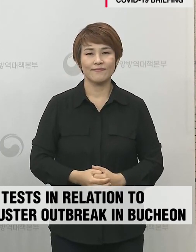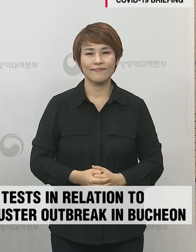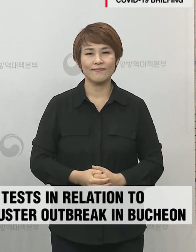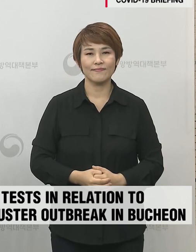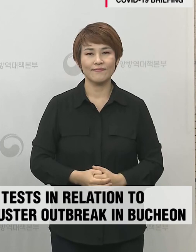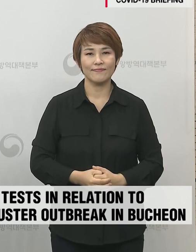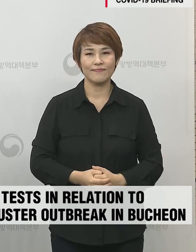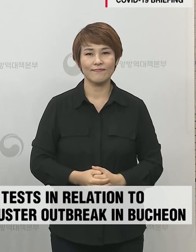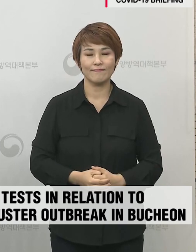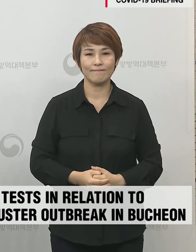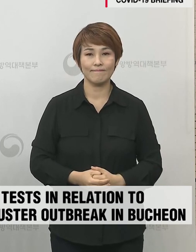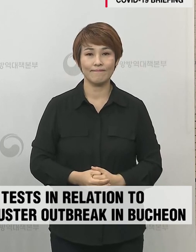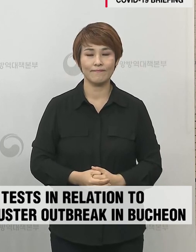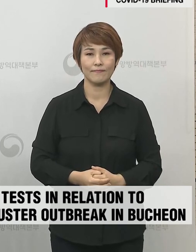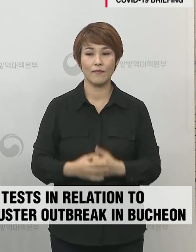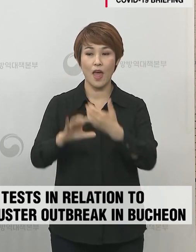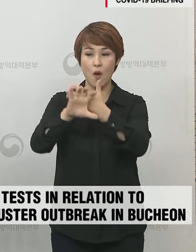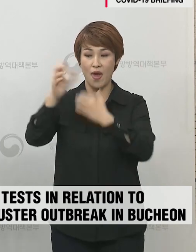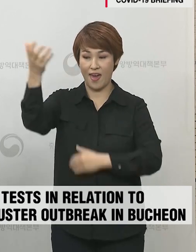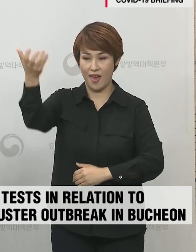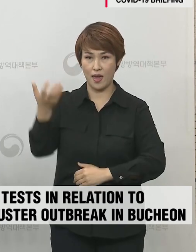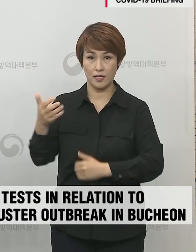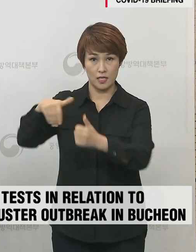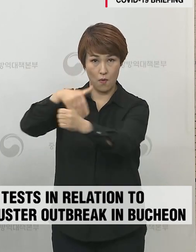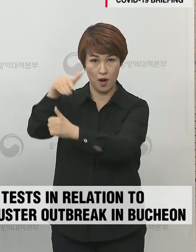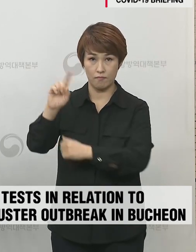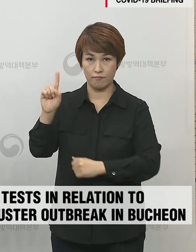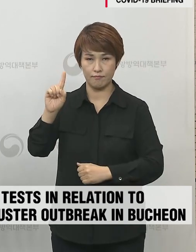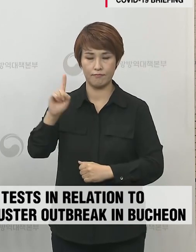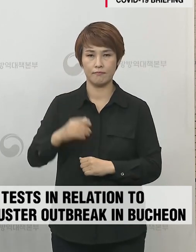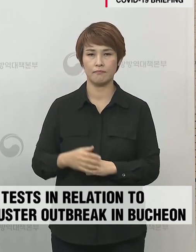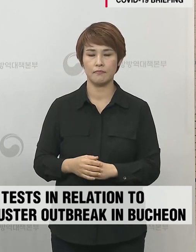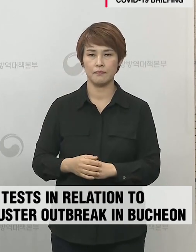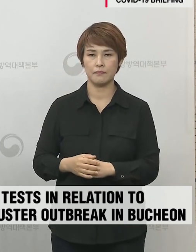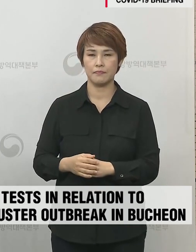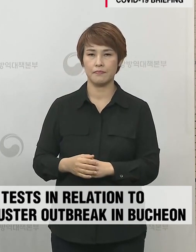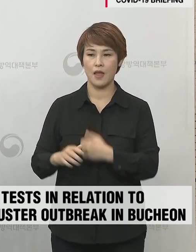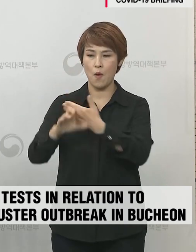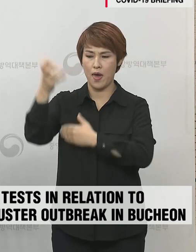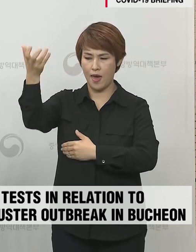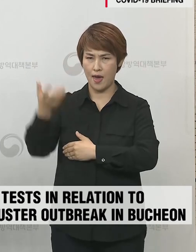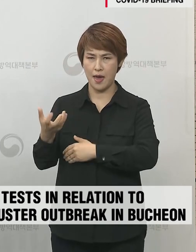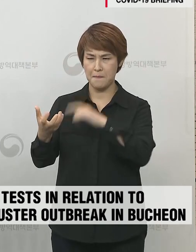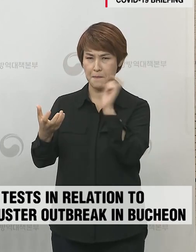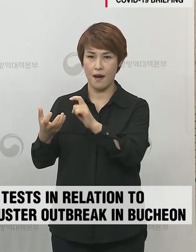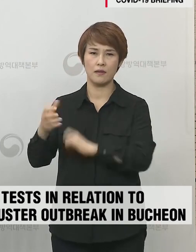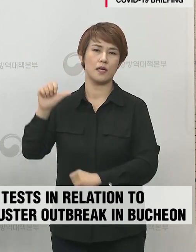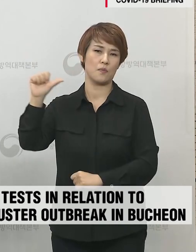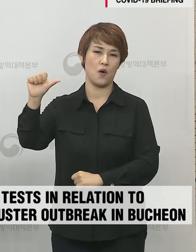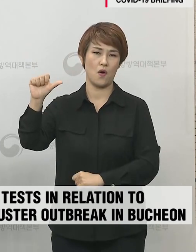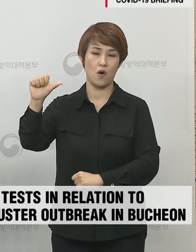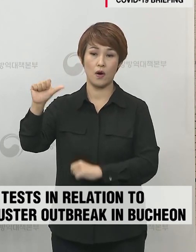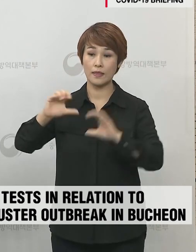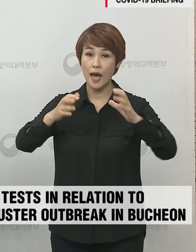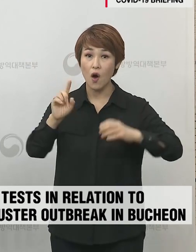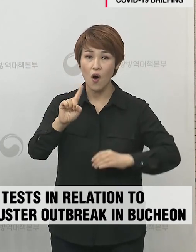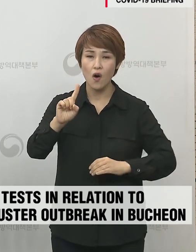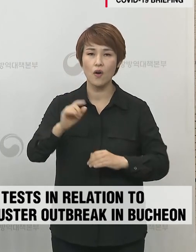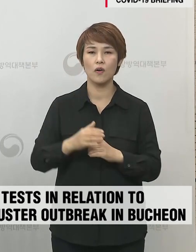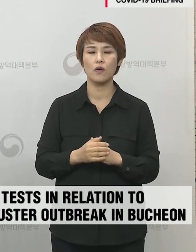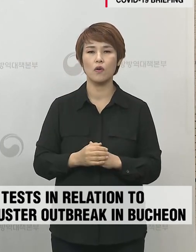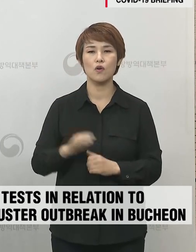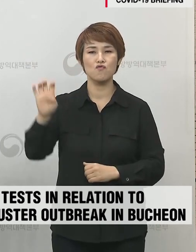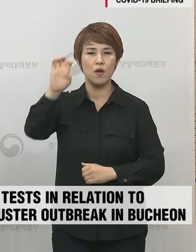the people there had abided well to the quarantine measures. And today we have five new imported cases,